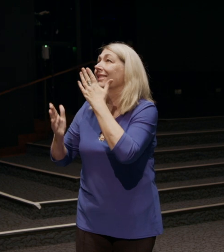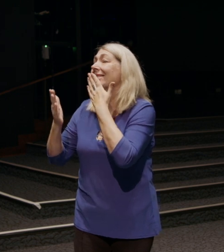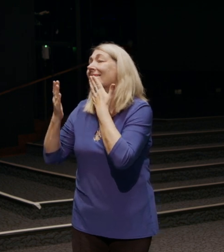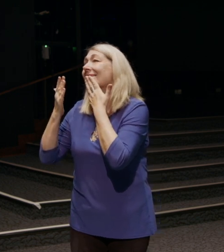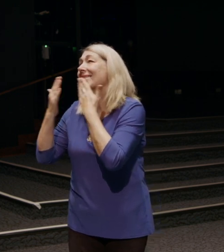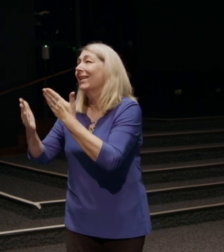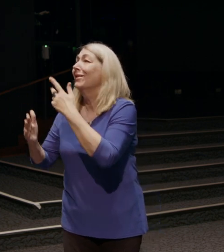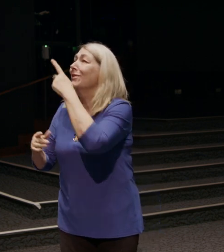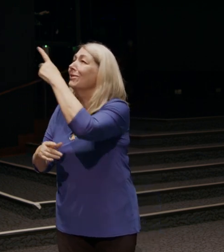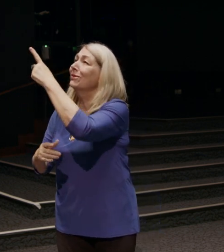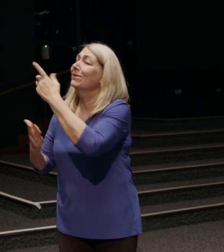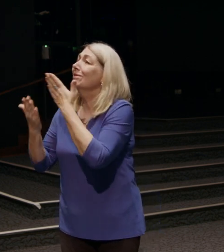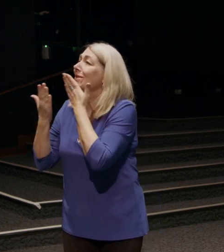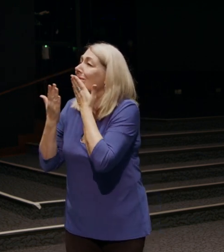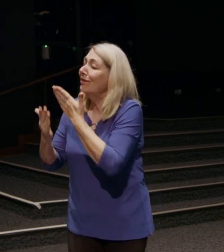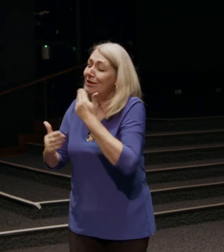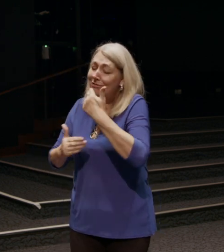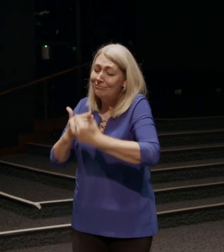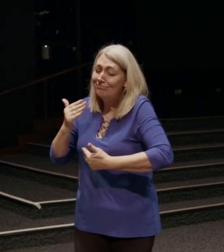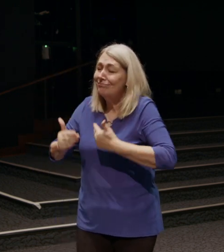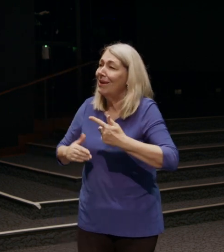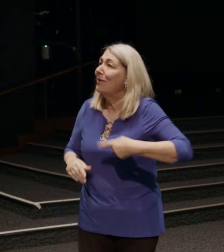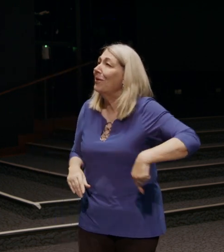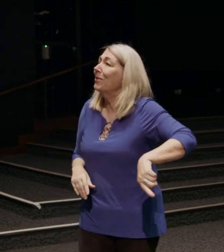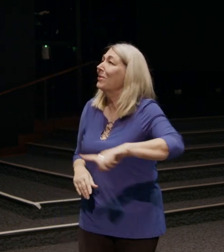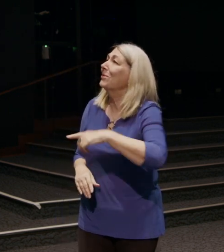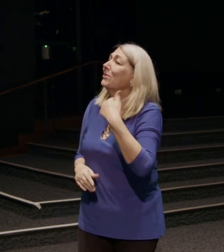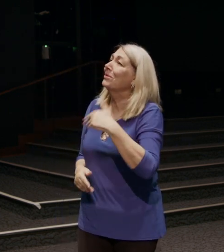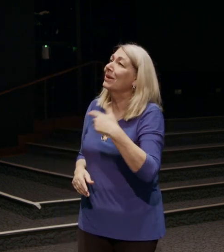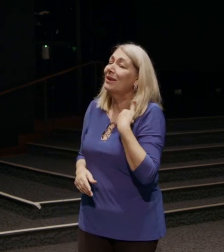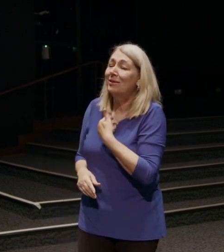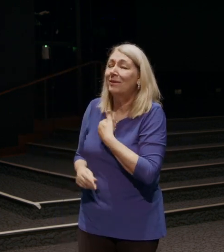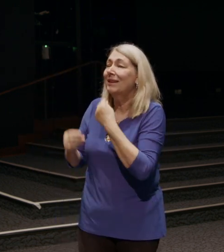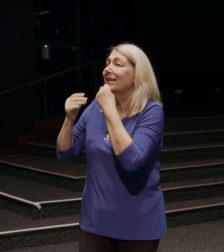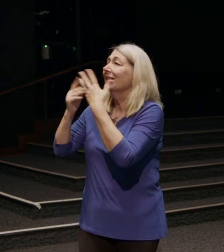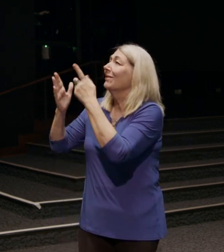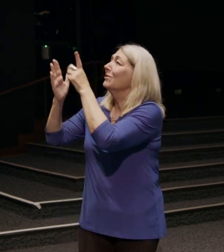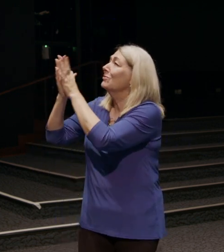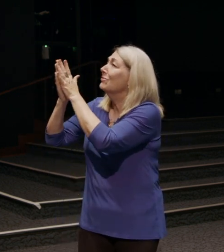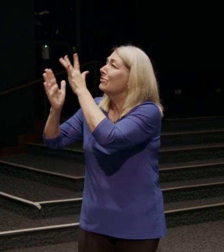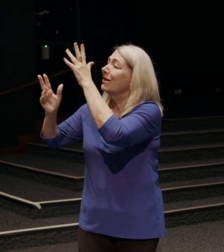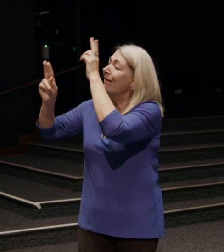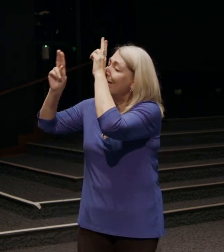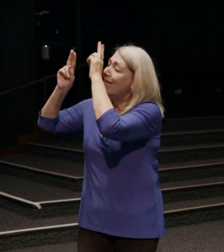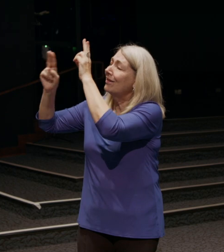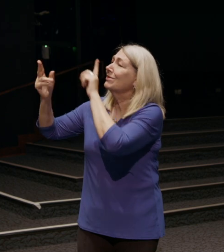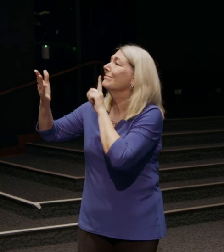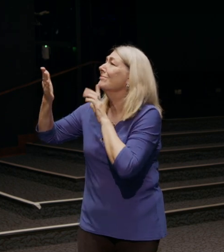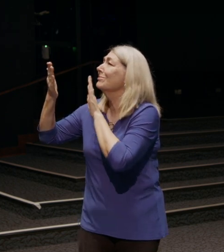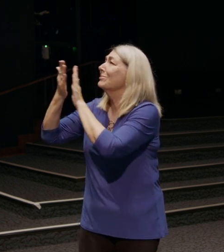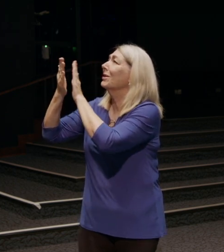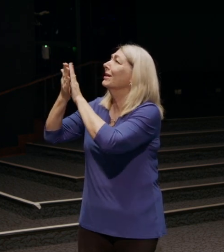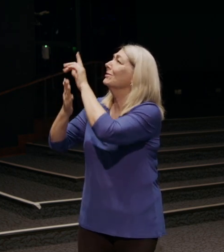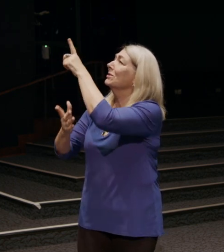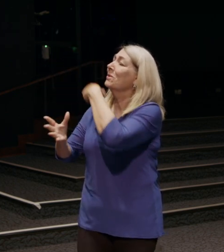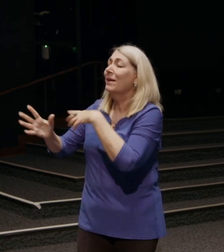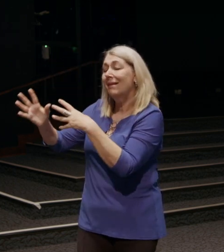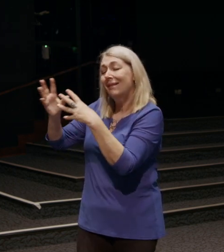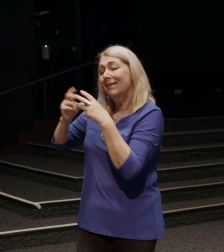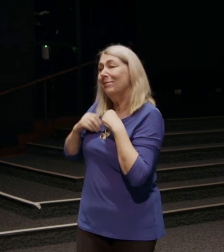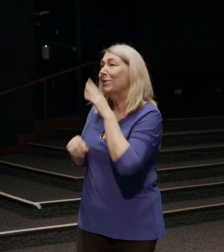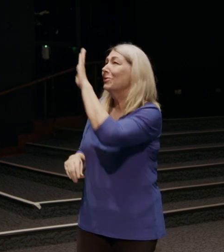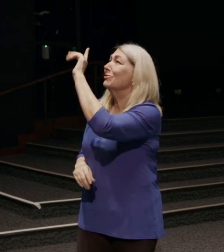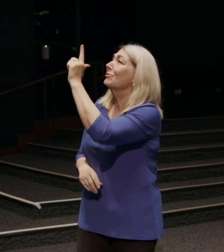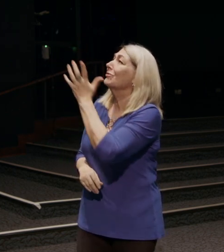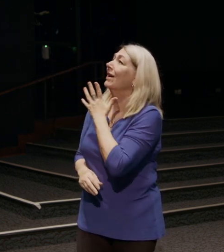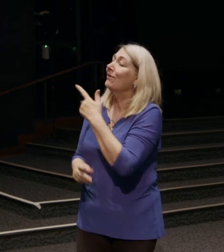for being so good to us. Lord, we give you glory, we give you honor, and we give you praise today. God, we receive your grace and